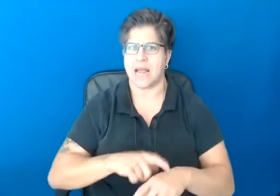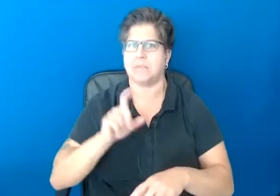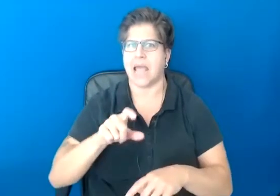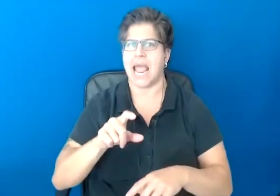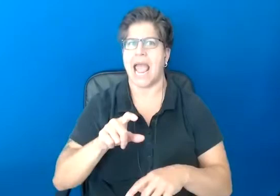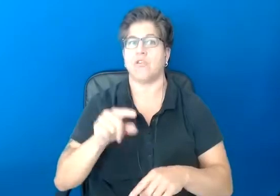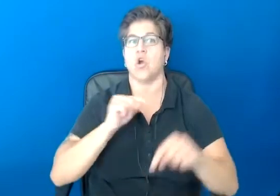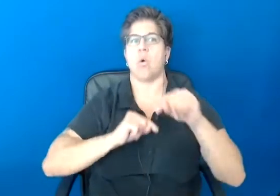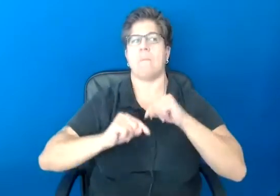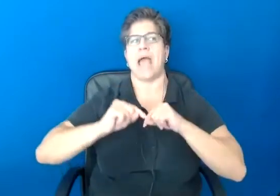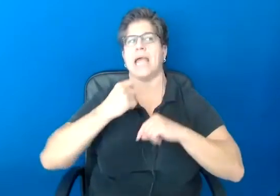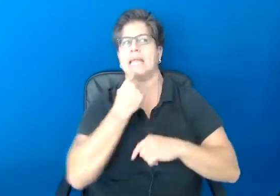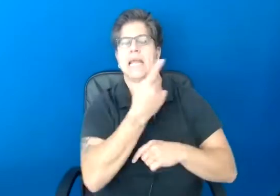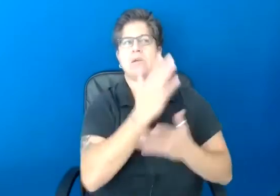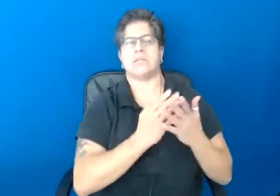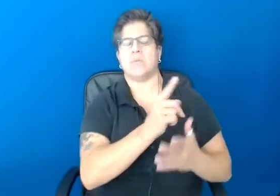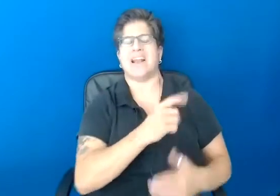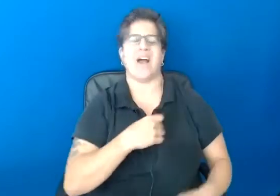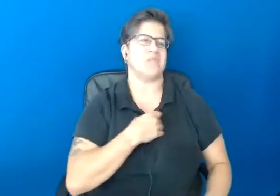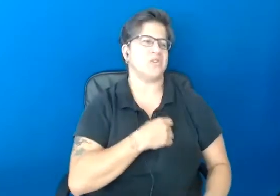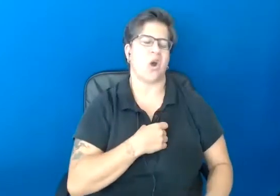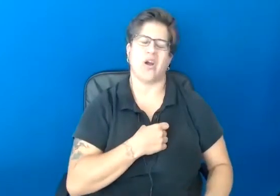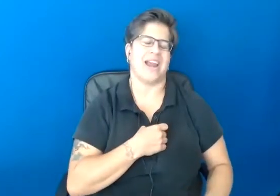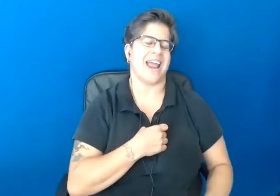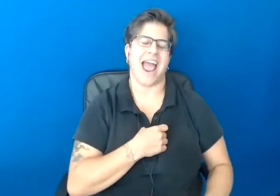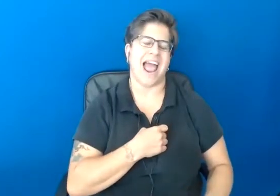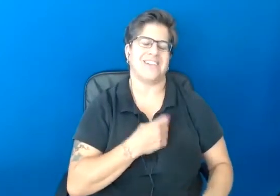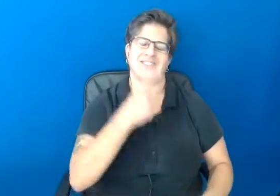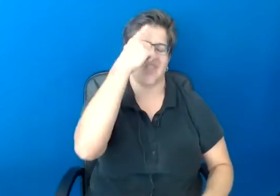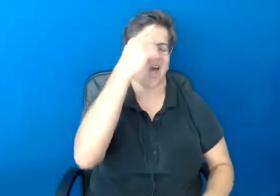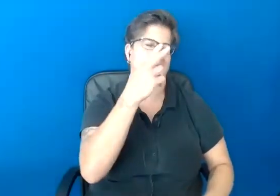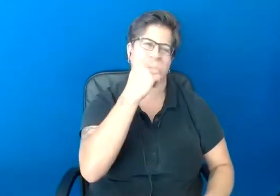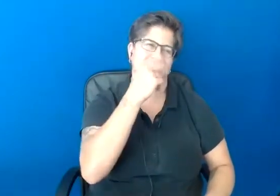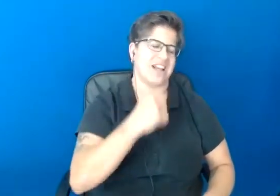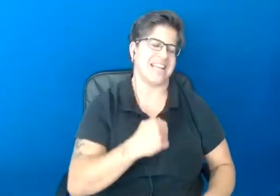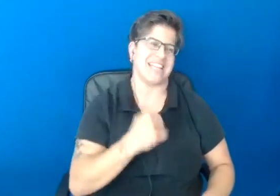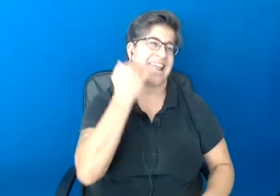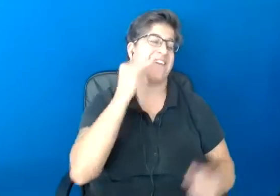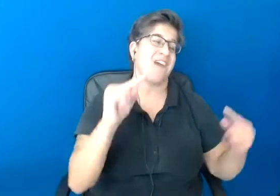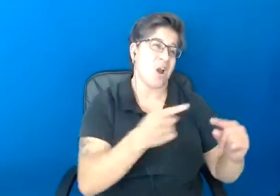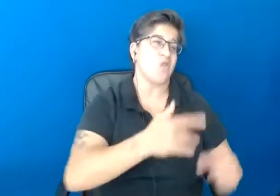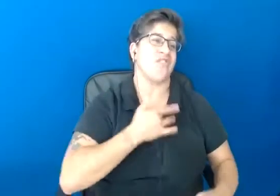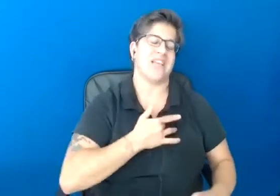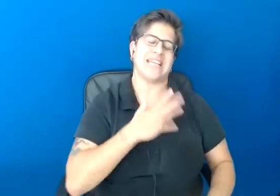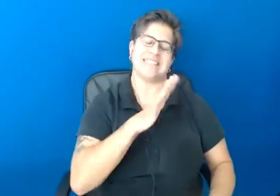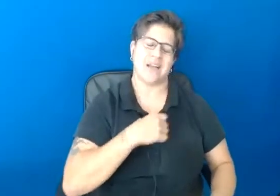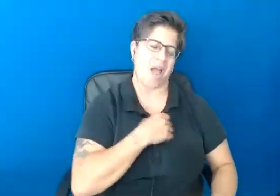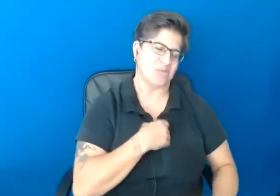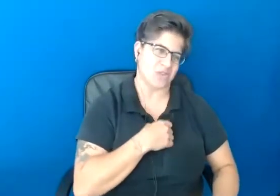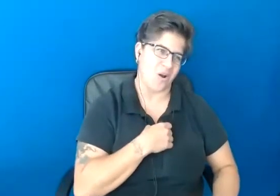now. That's just things like that. When I was a high school teacher, I taught, for 20 years, and I taught in a high school in the